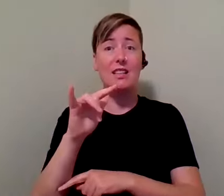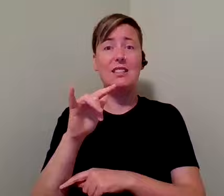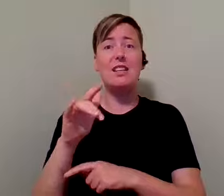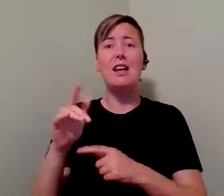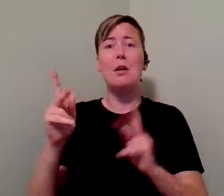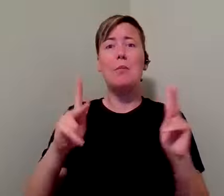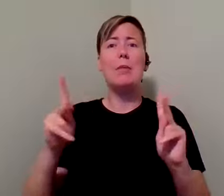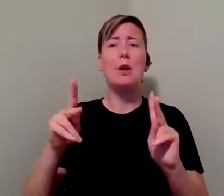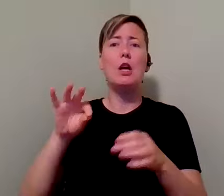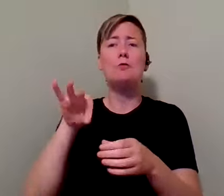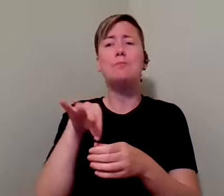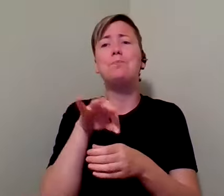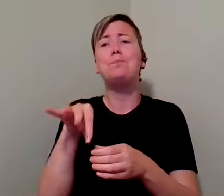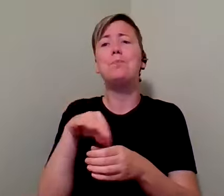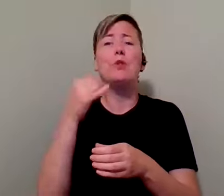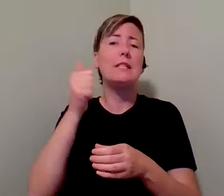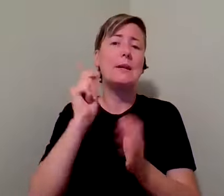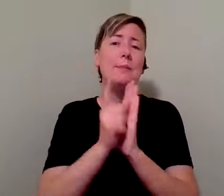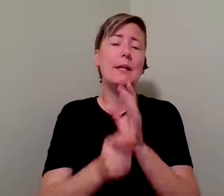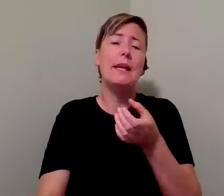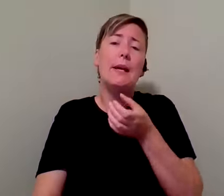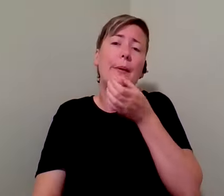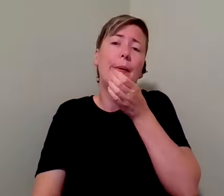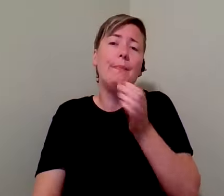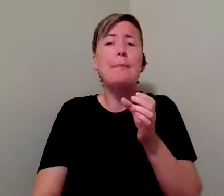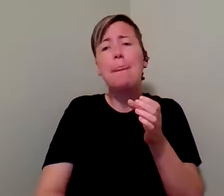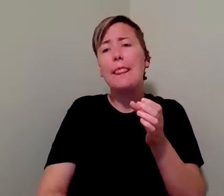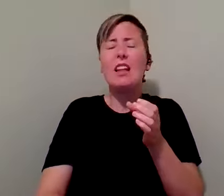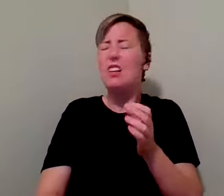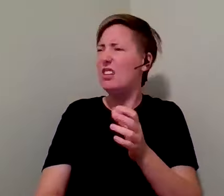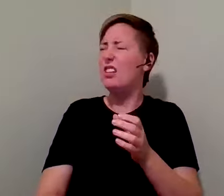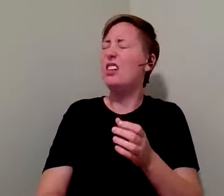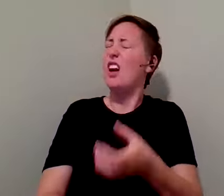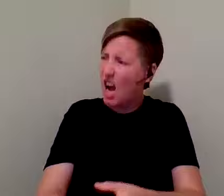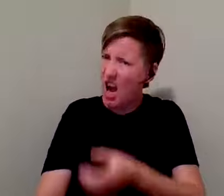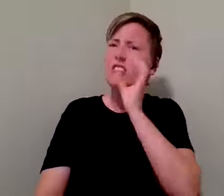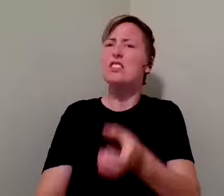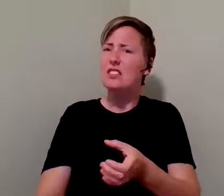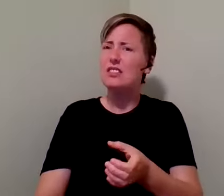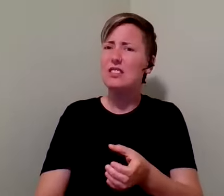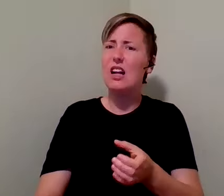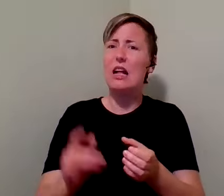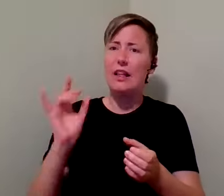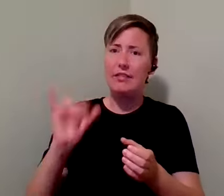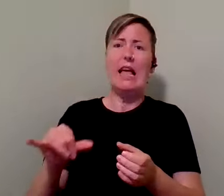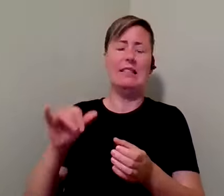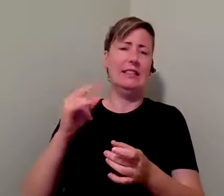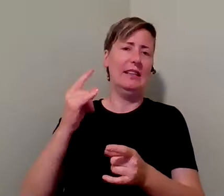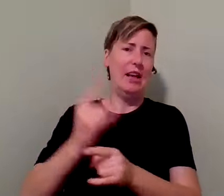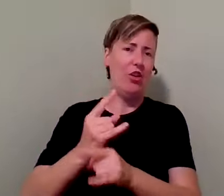10 minutes before they even take the first sip. That's alcohol abuse, if you ask me. So anyway, I grabbed this bottle of